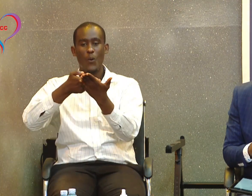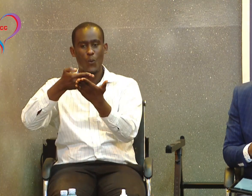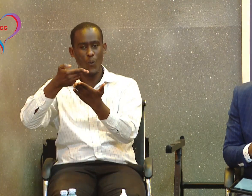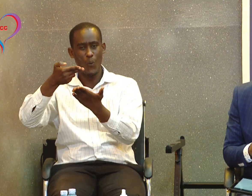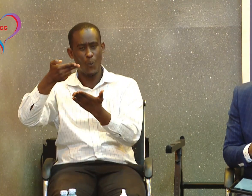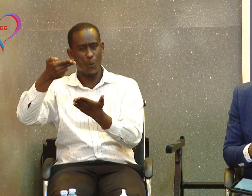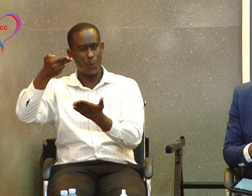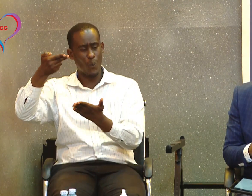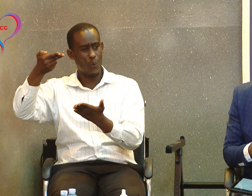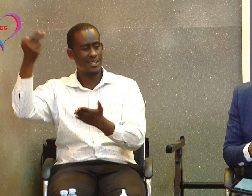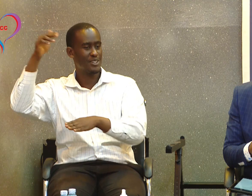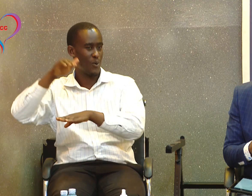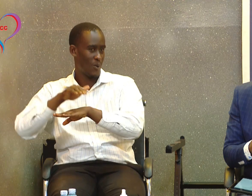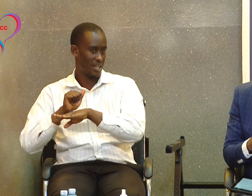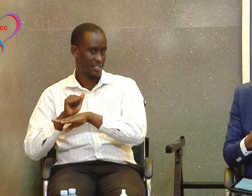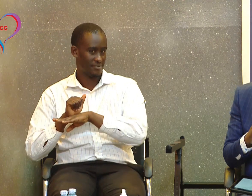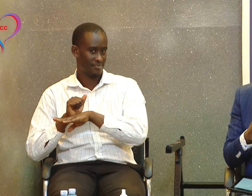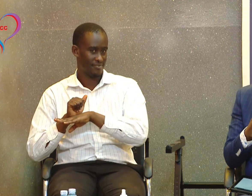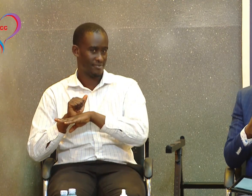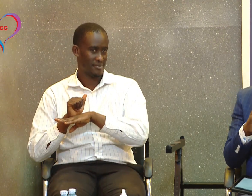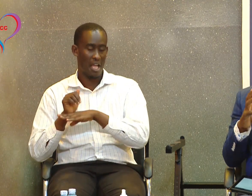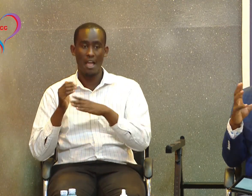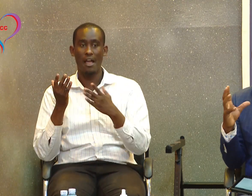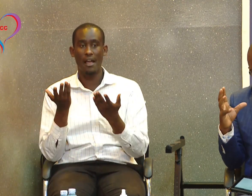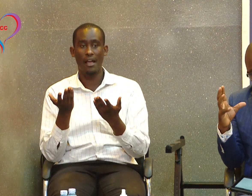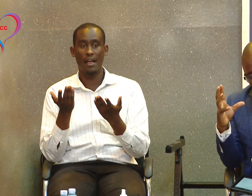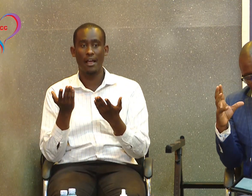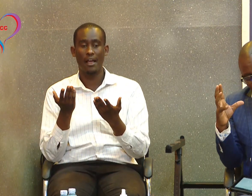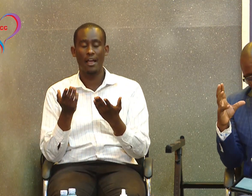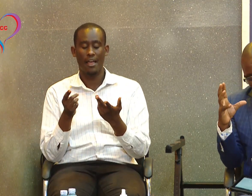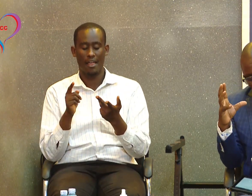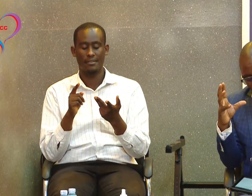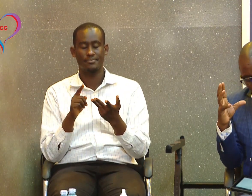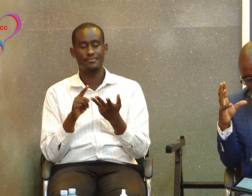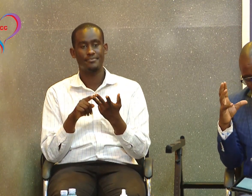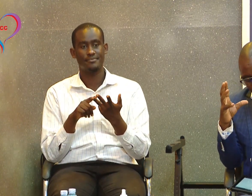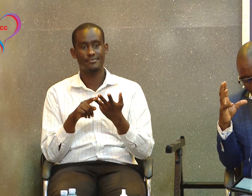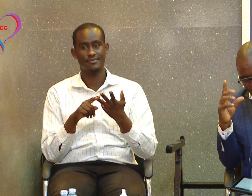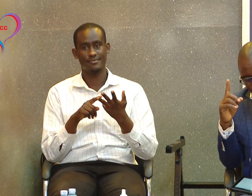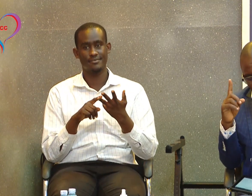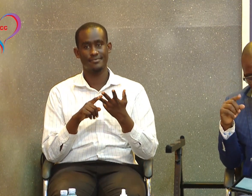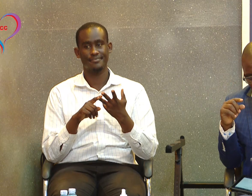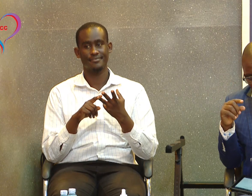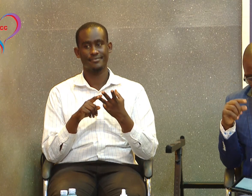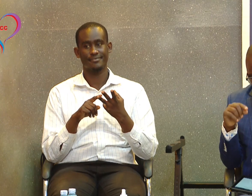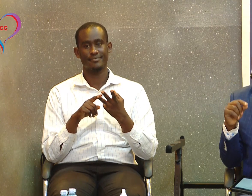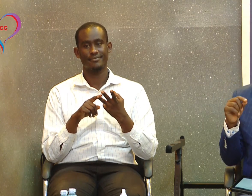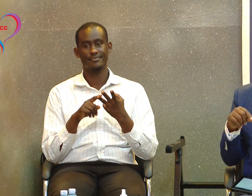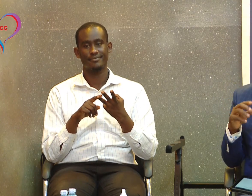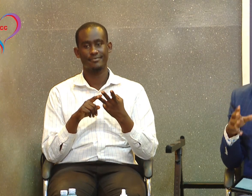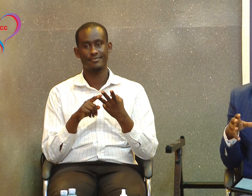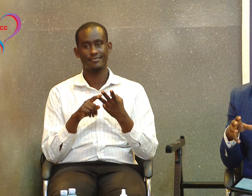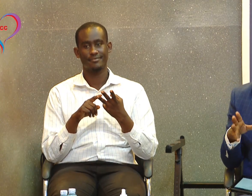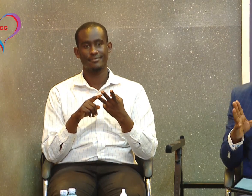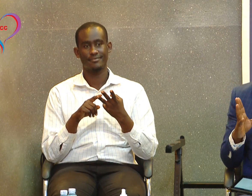tubeera n'okuyitibwa okutukuvu. That is in the other one is in Hebrews chapter 3 verse Hebrews